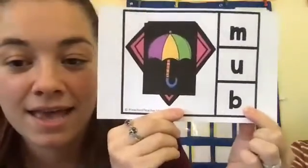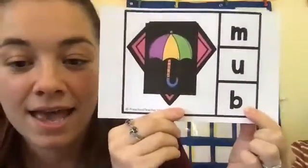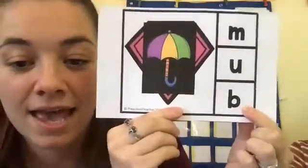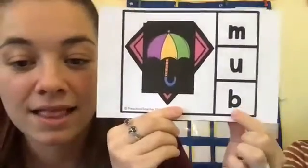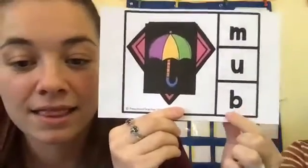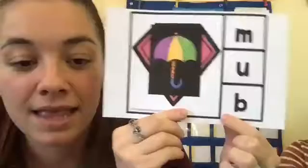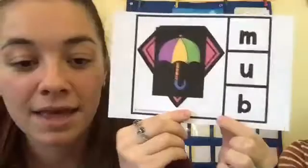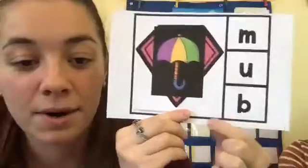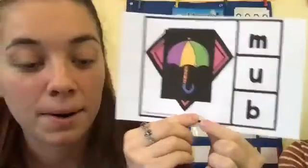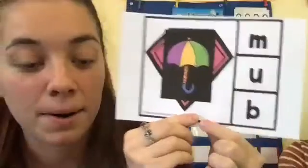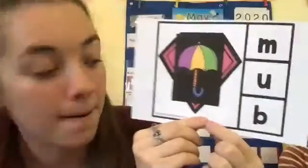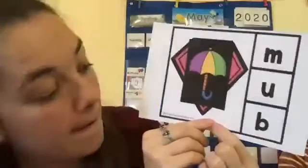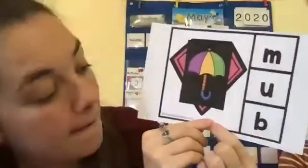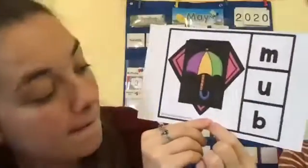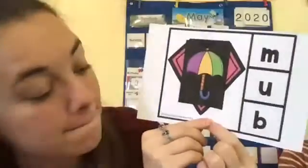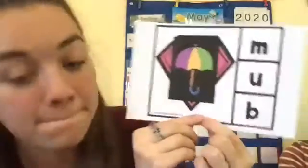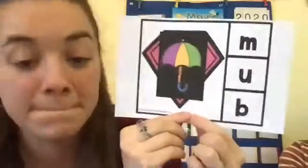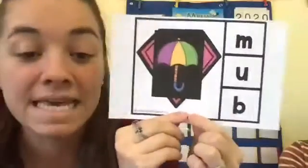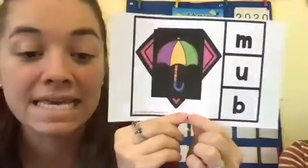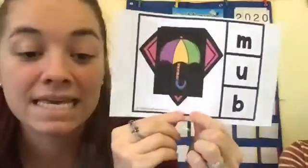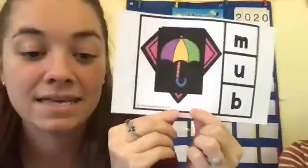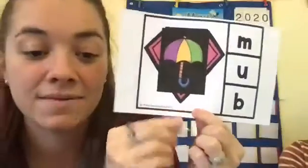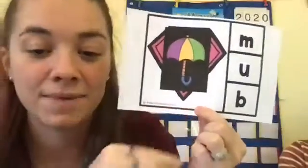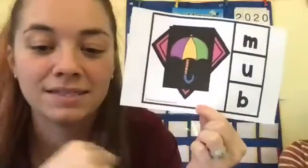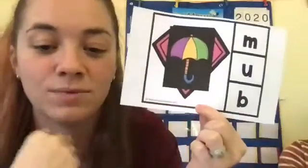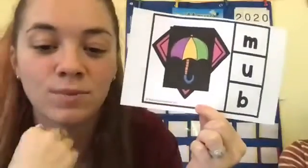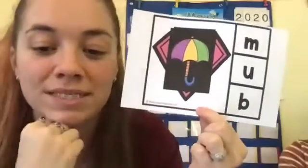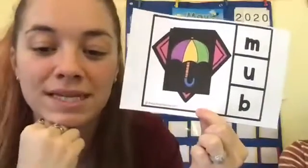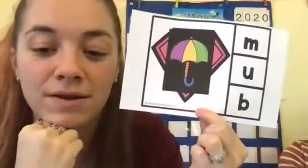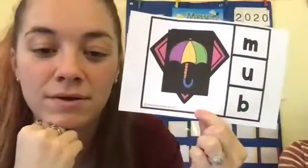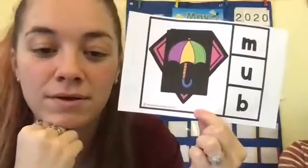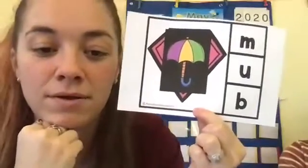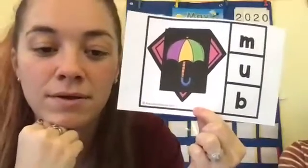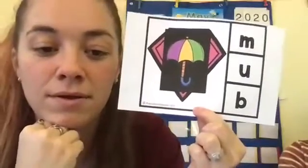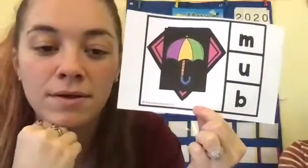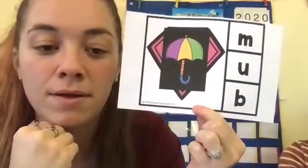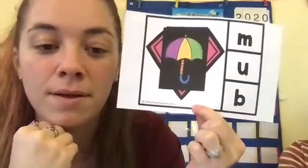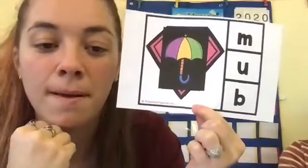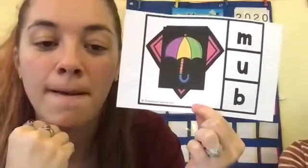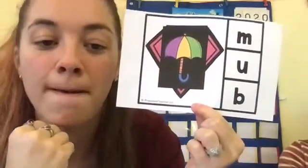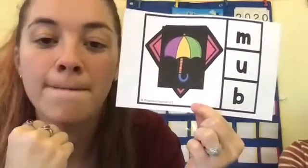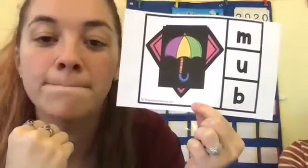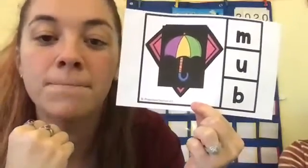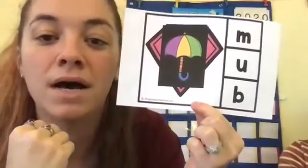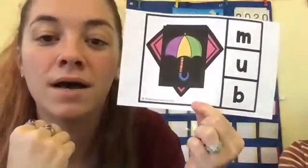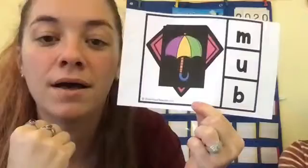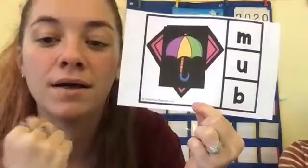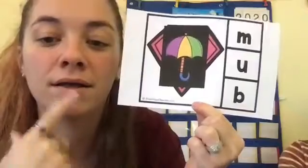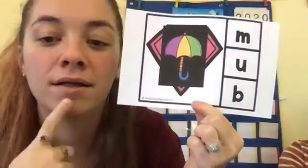And the letter B makes what sound? B.